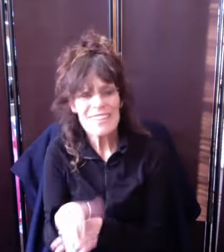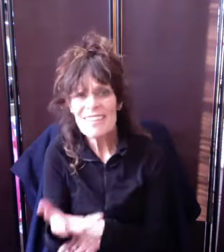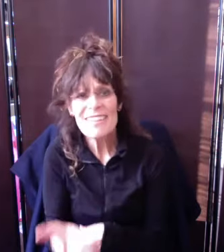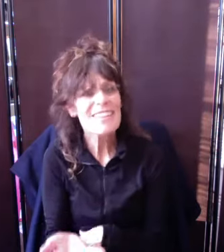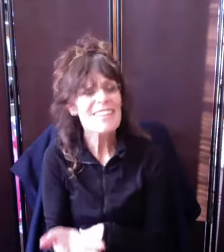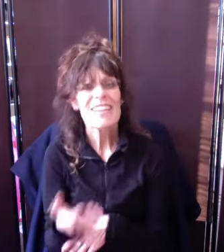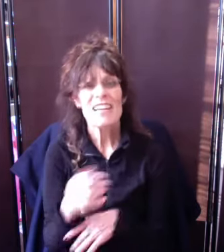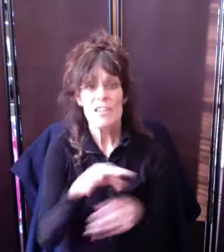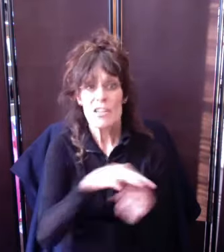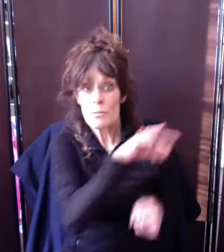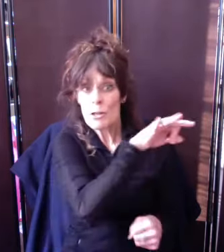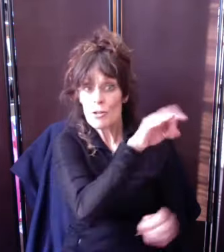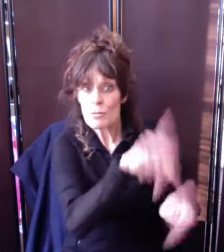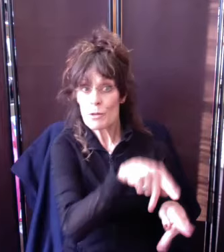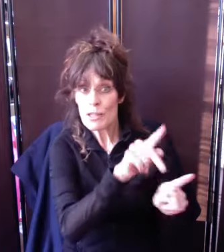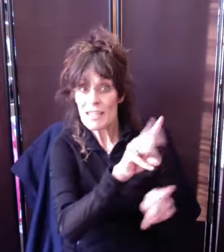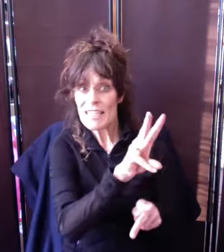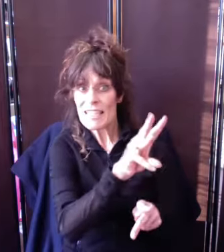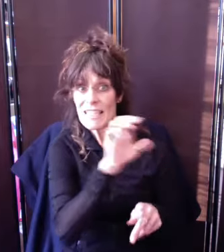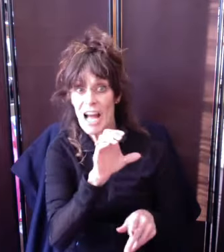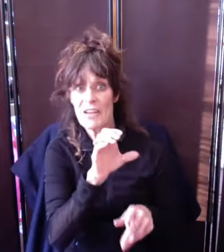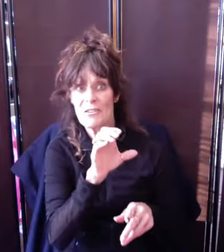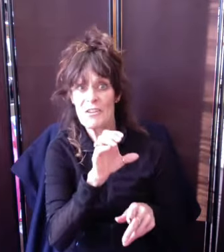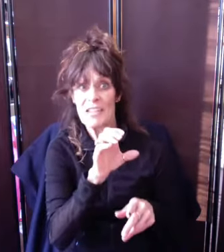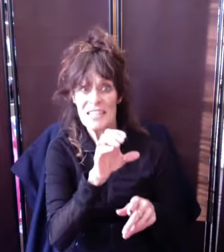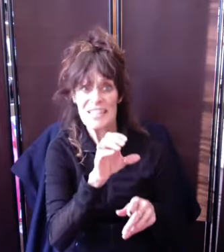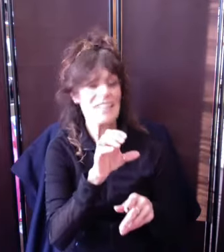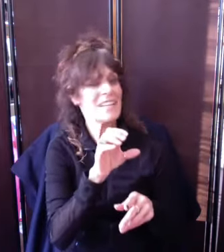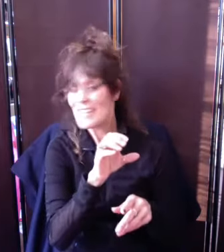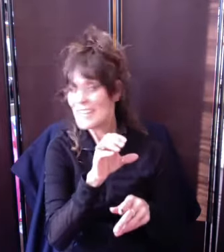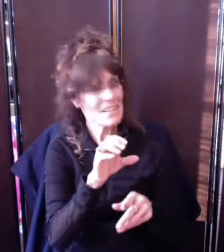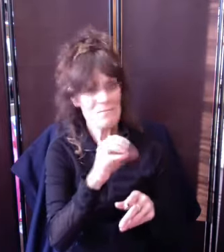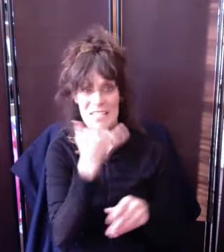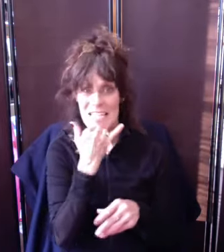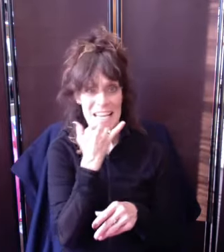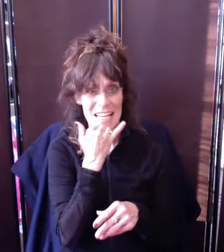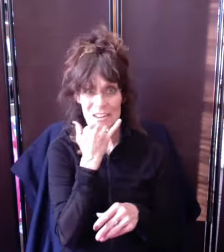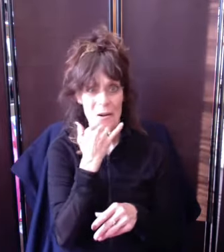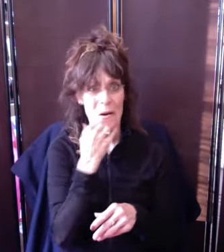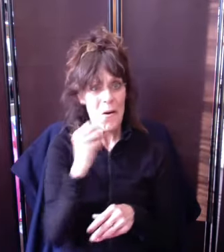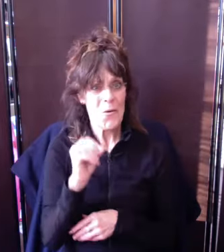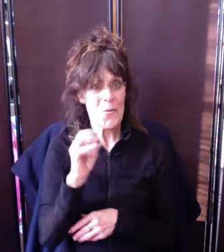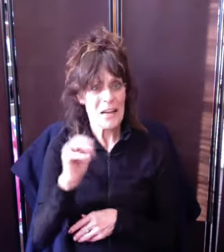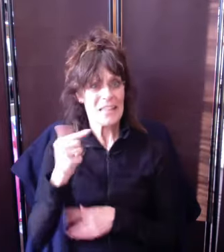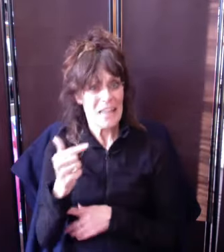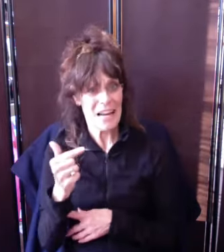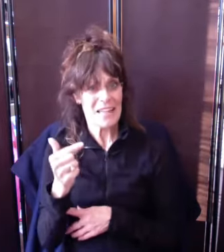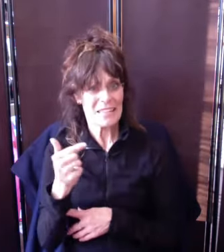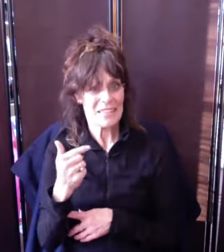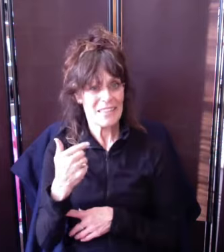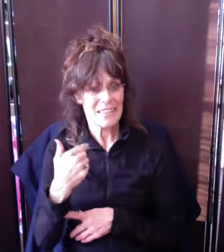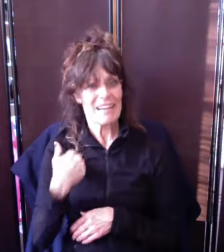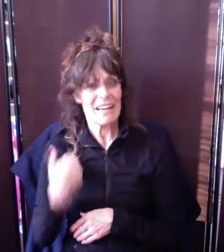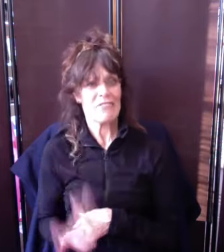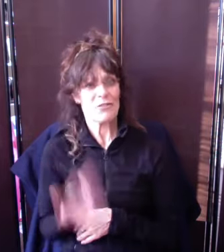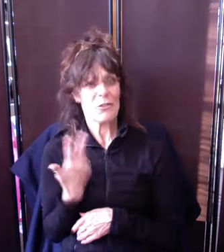600 mistakes in a day. Like, that's a Pope and the Dalai Lama. And I don't think I can have 3, right? So, I mean, I tell my sponsors, I'm like,